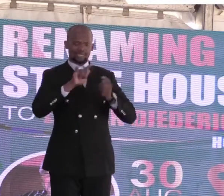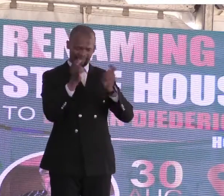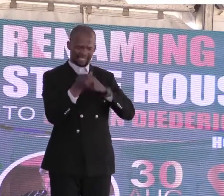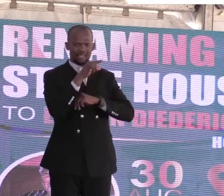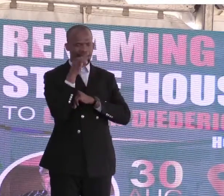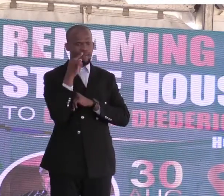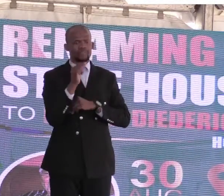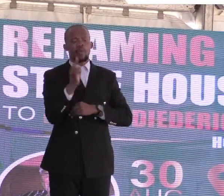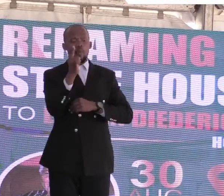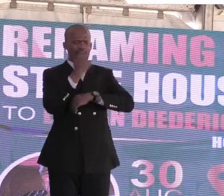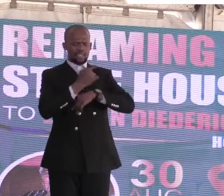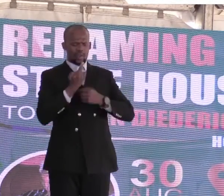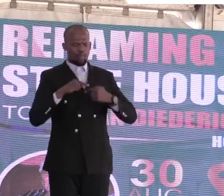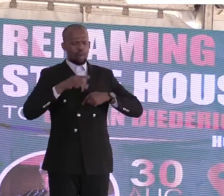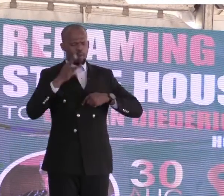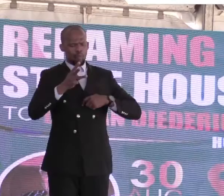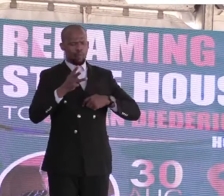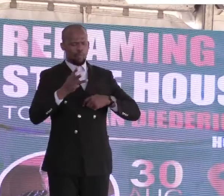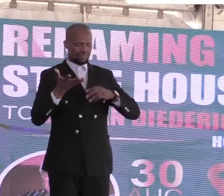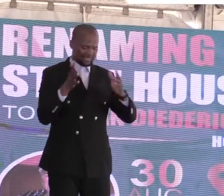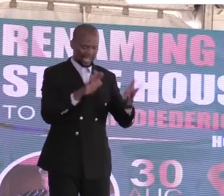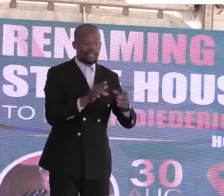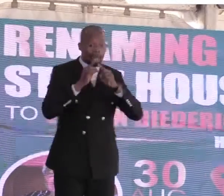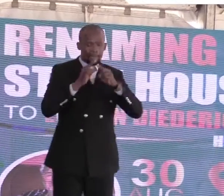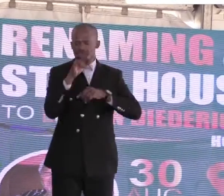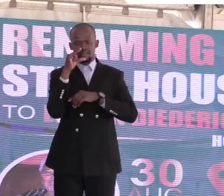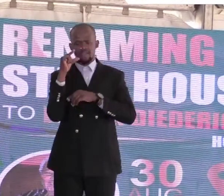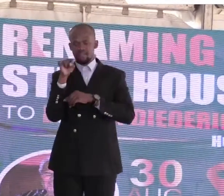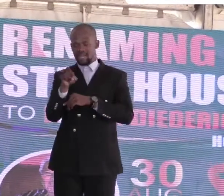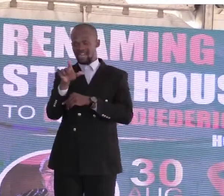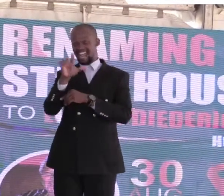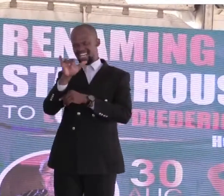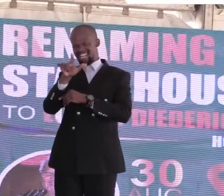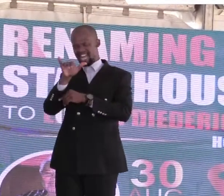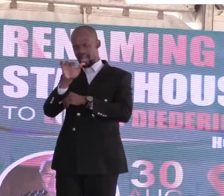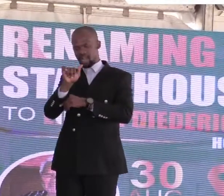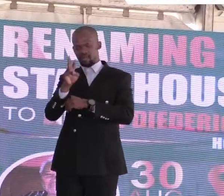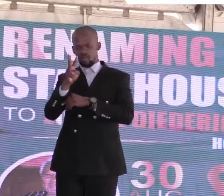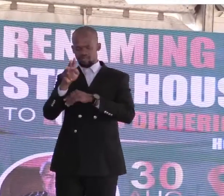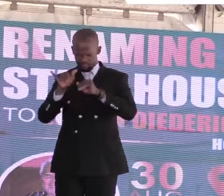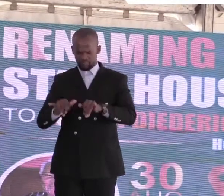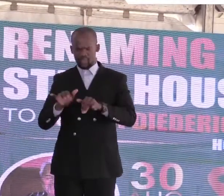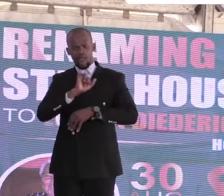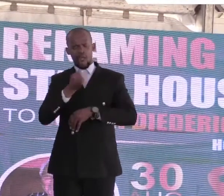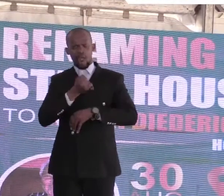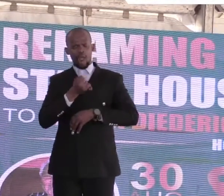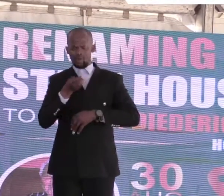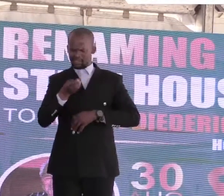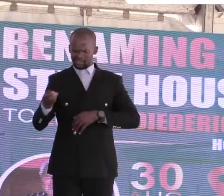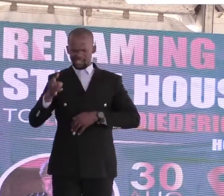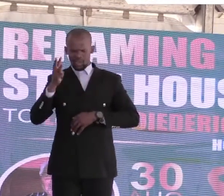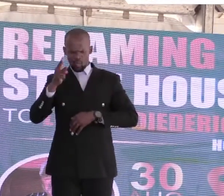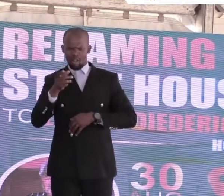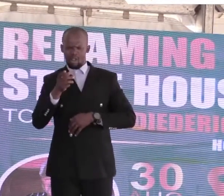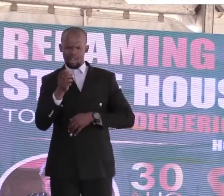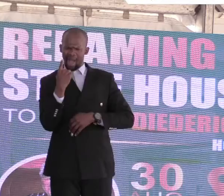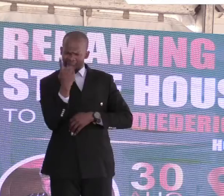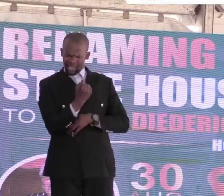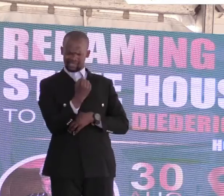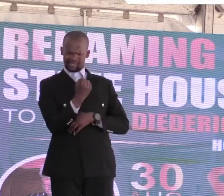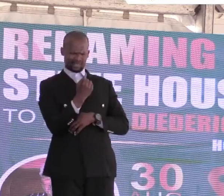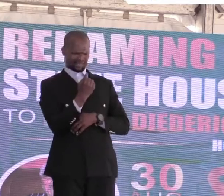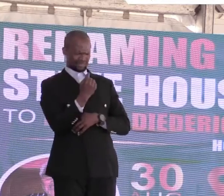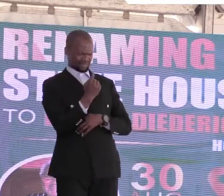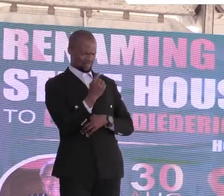day die, but this Lillian Diedericks House will remain. Our children will ask Lillian Diedericks, will